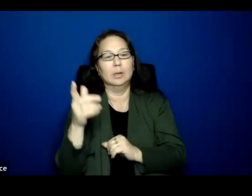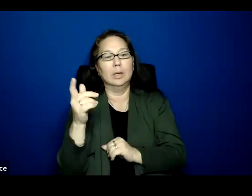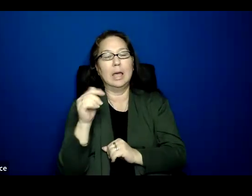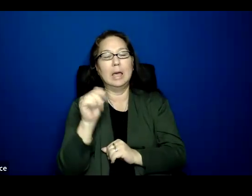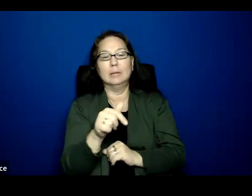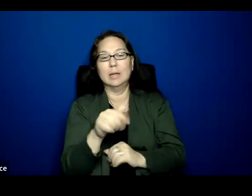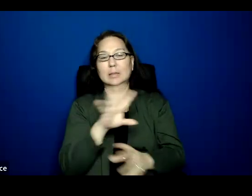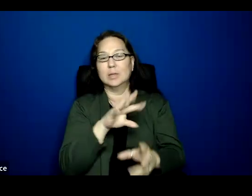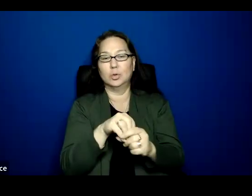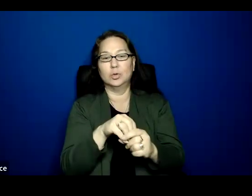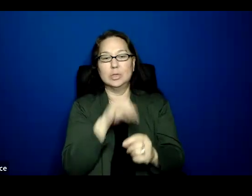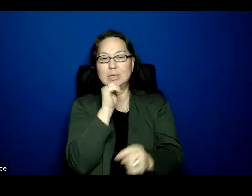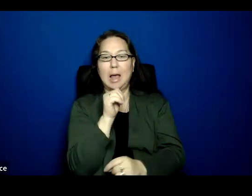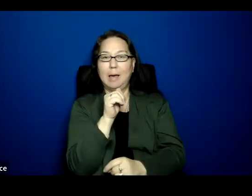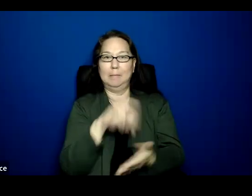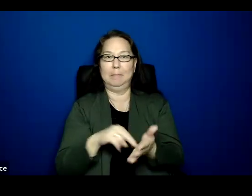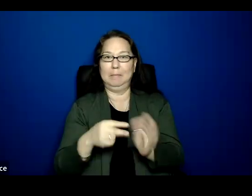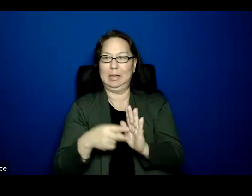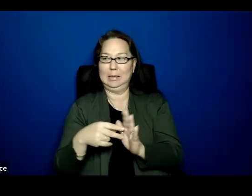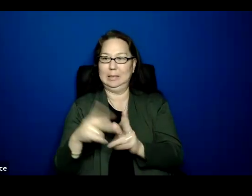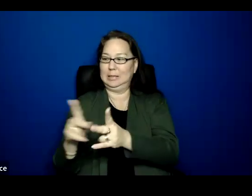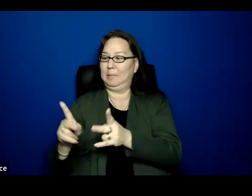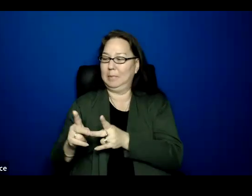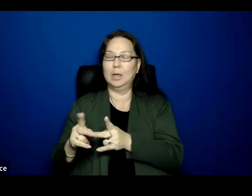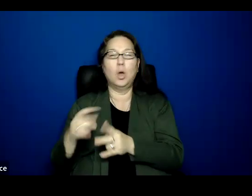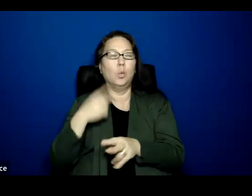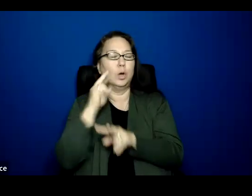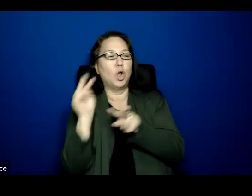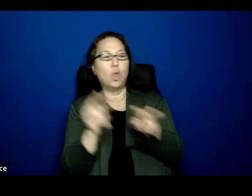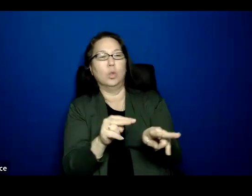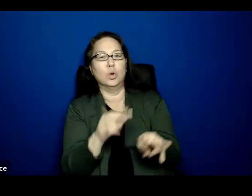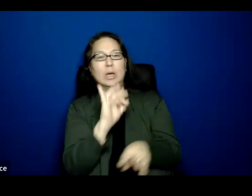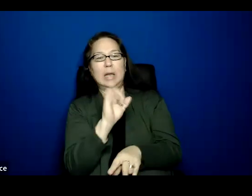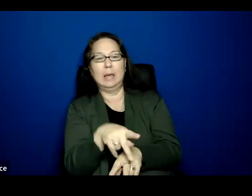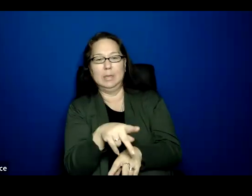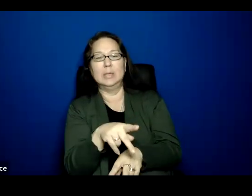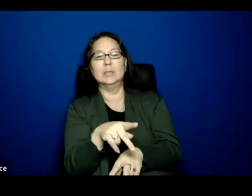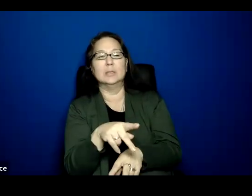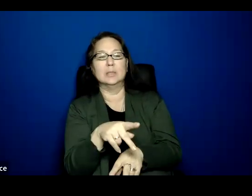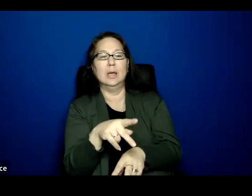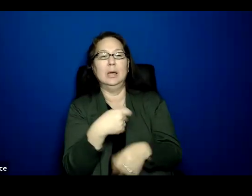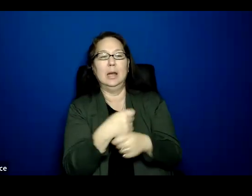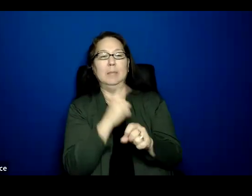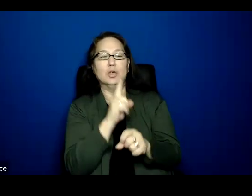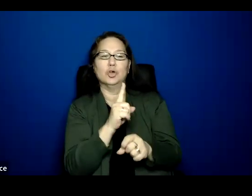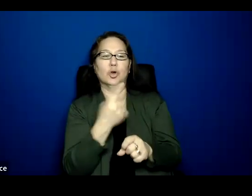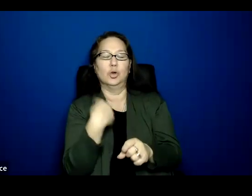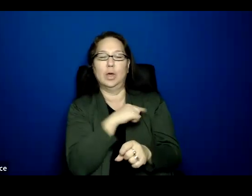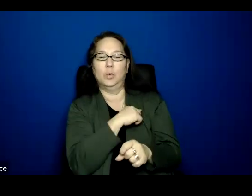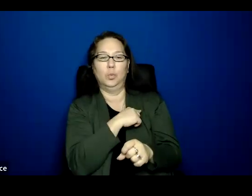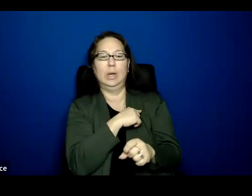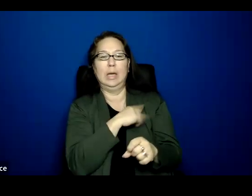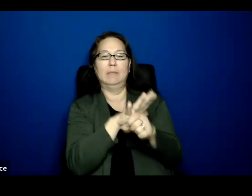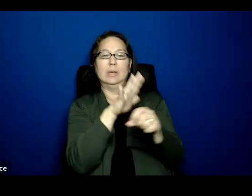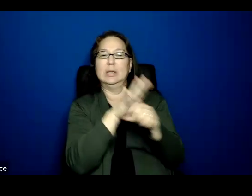place. So we're really, once again, going back and looking at those IEPs and making sure that we're building capacity so that we can provide assurances for